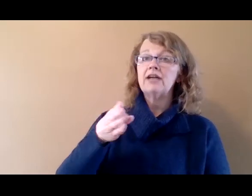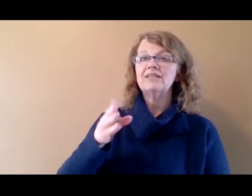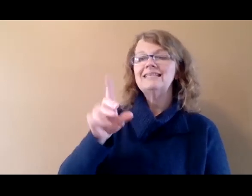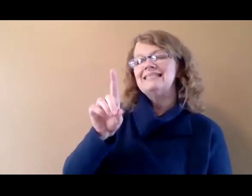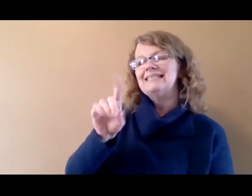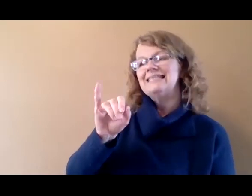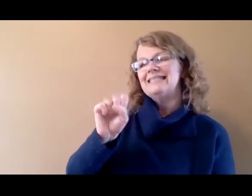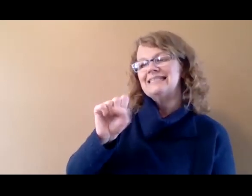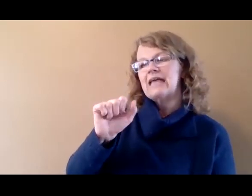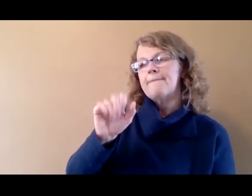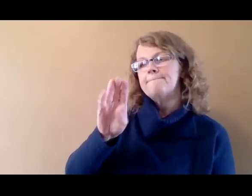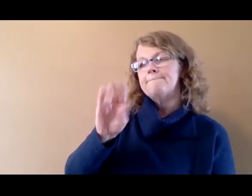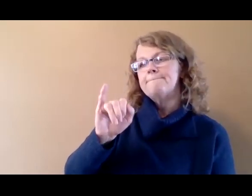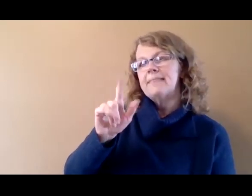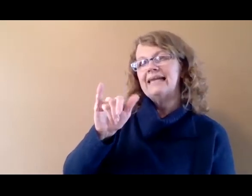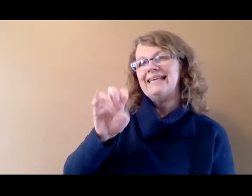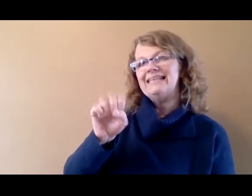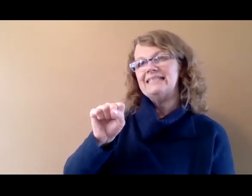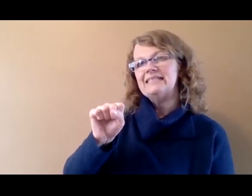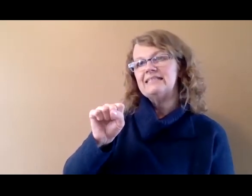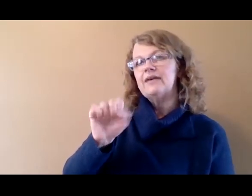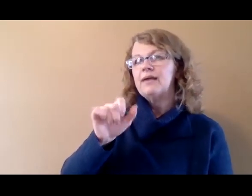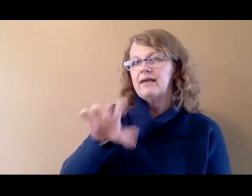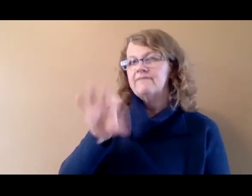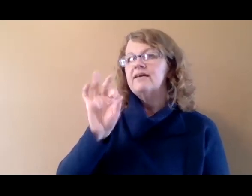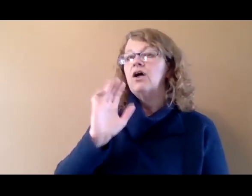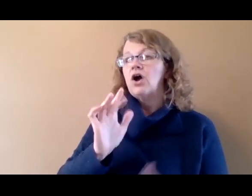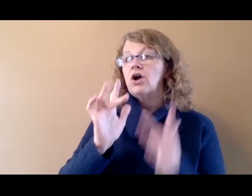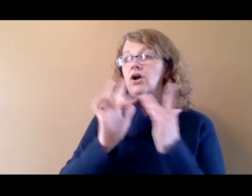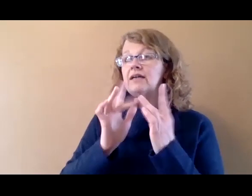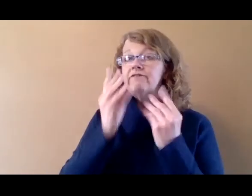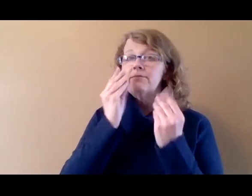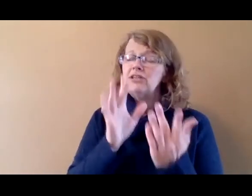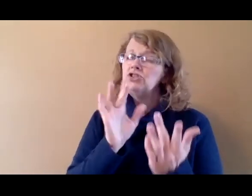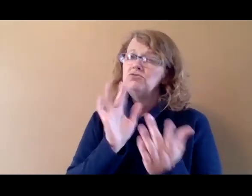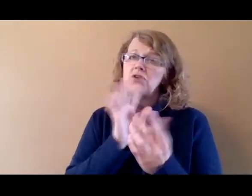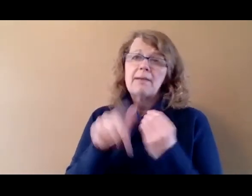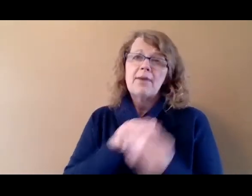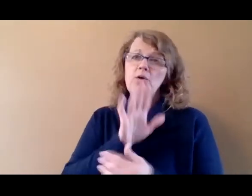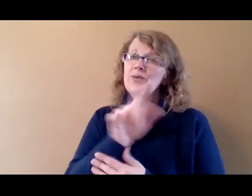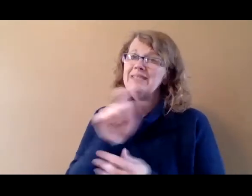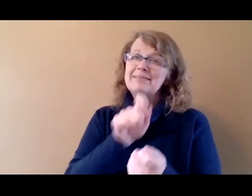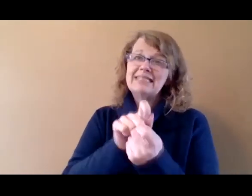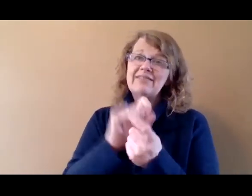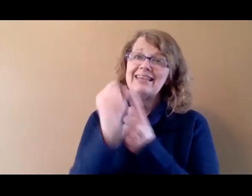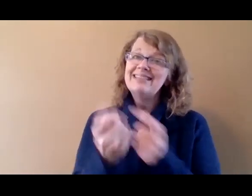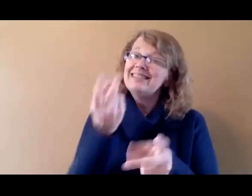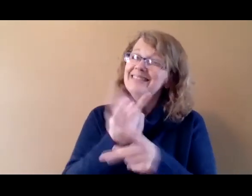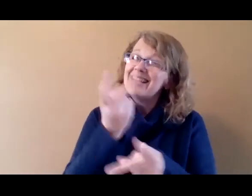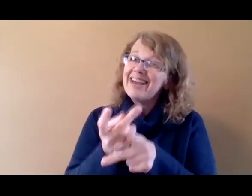www.bloomu.edu/disabilities. And you can find our contact information to reach out and talk about your specific case. Take care.